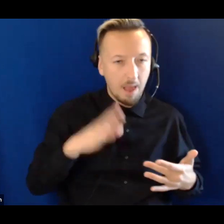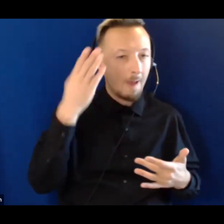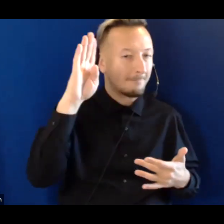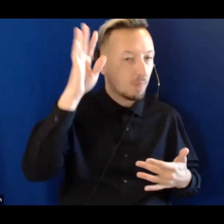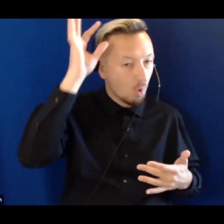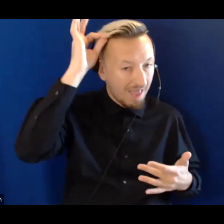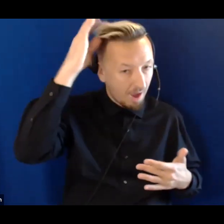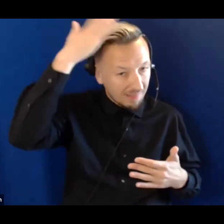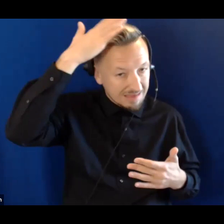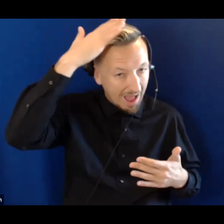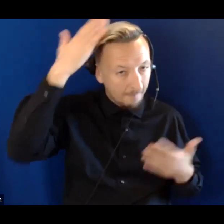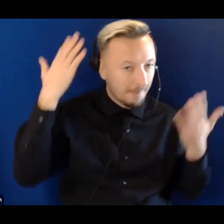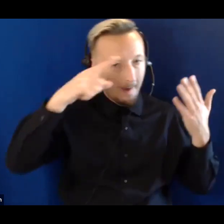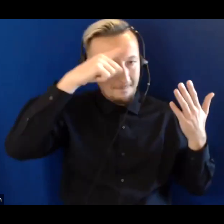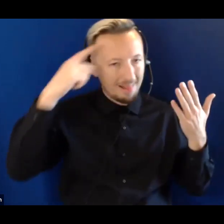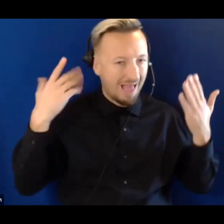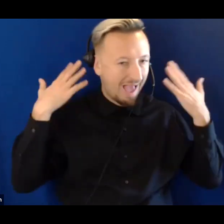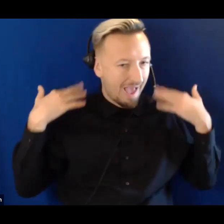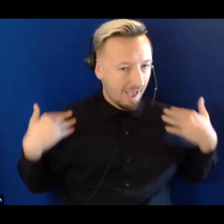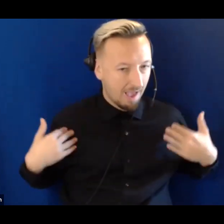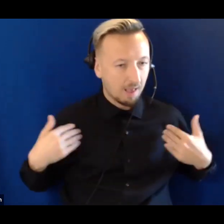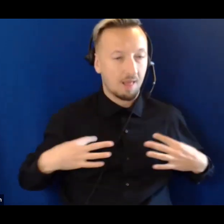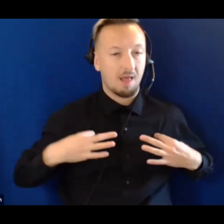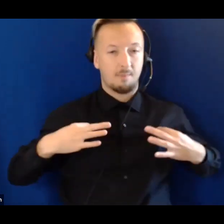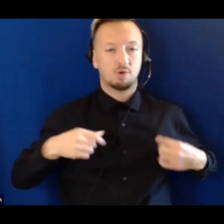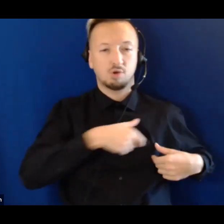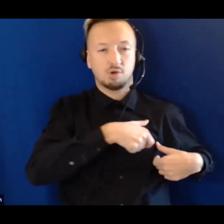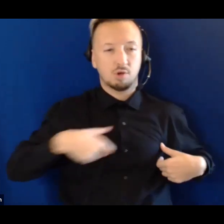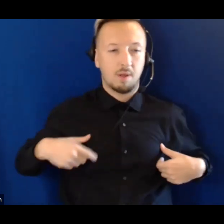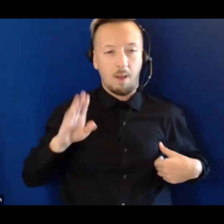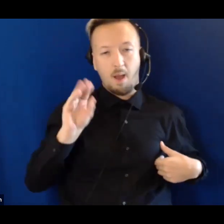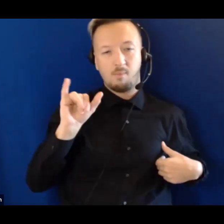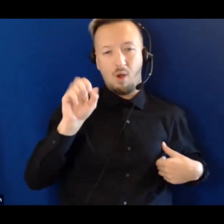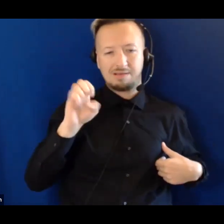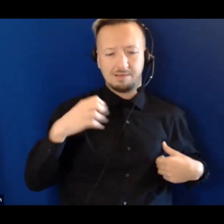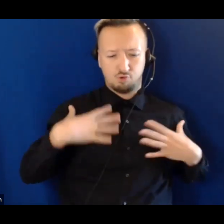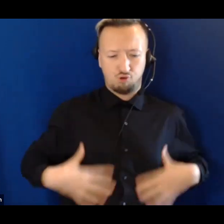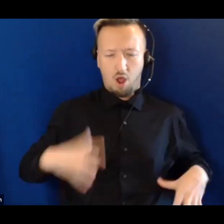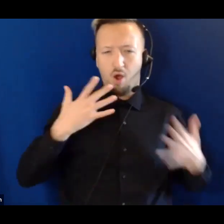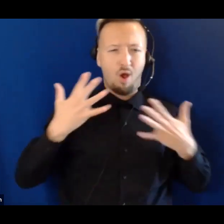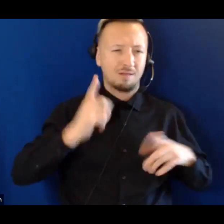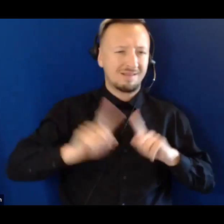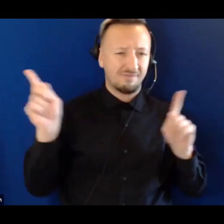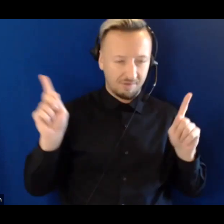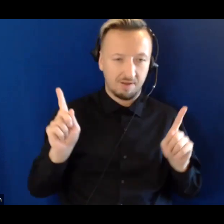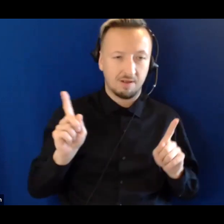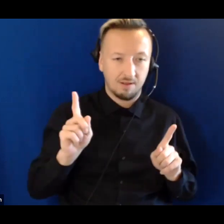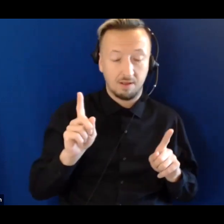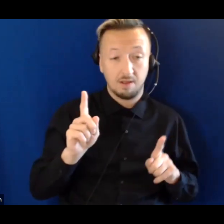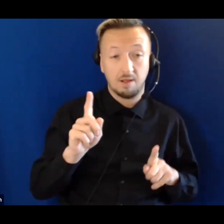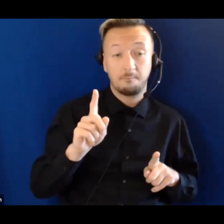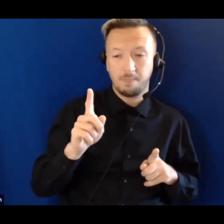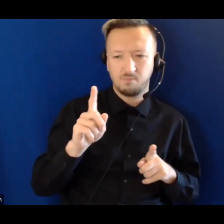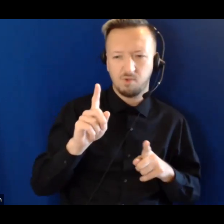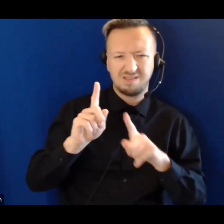hair at the front and then black hair with a shirt that says Boise and it's really colorful. So anyways, just like